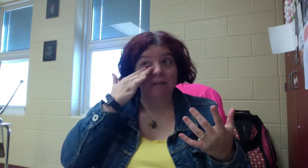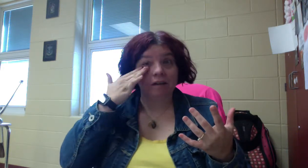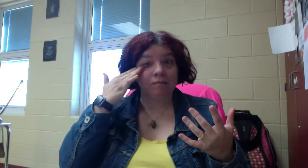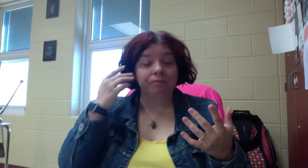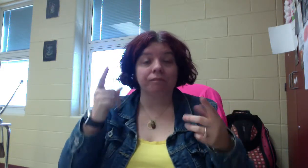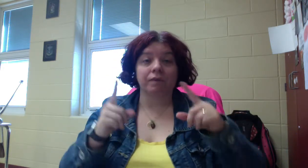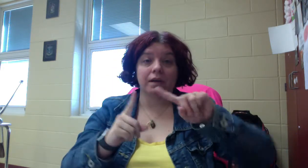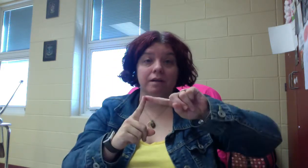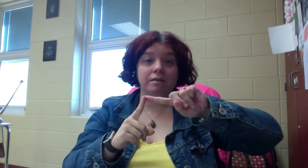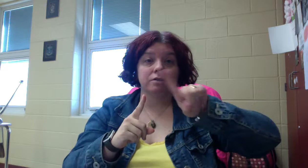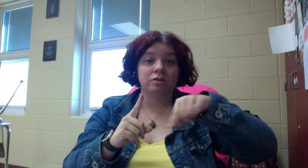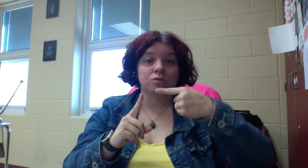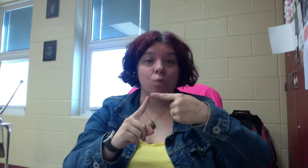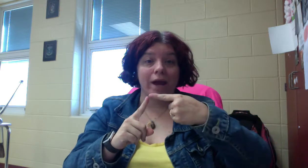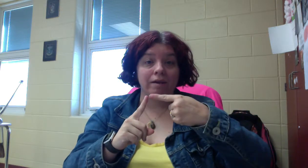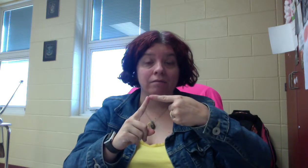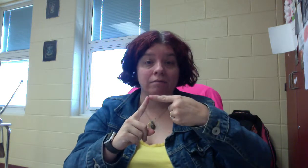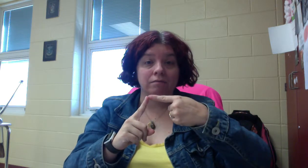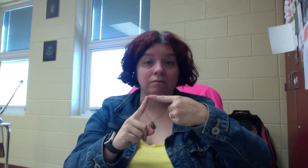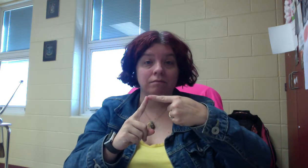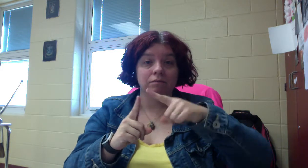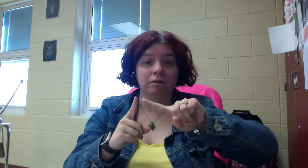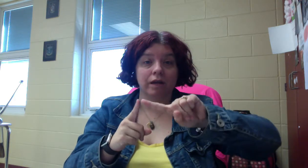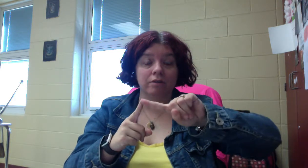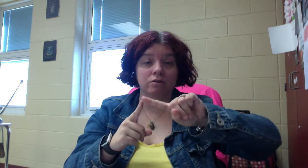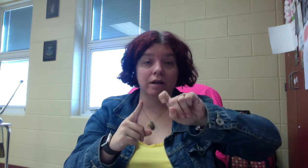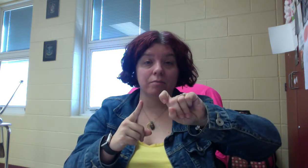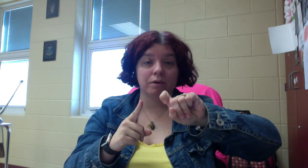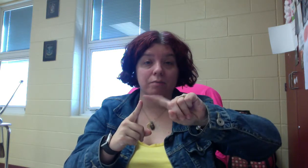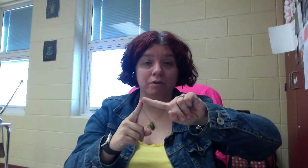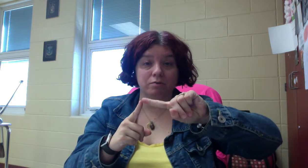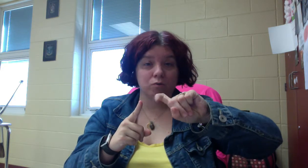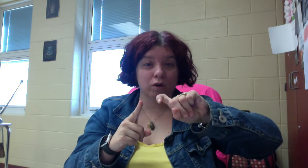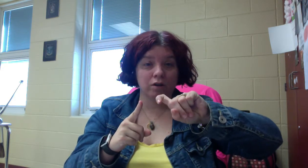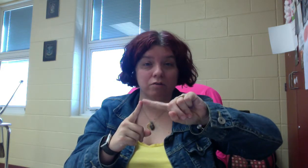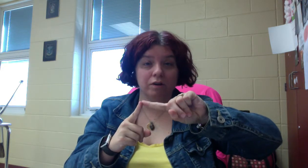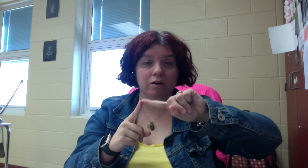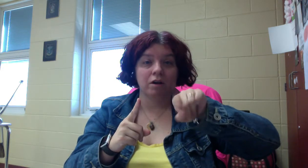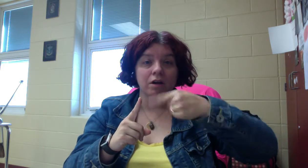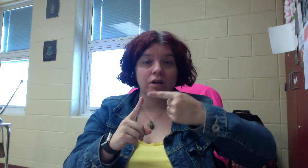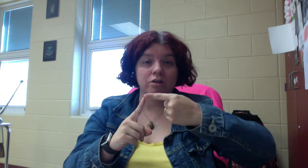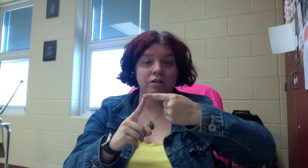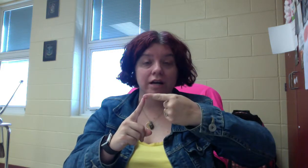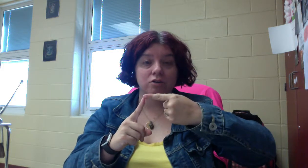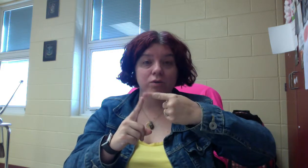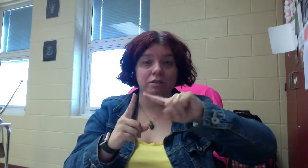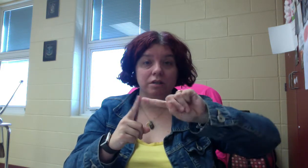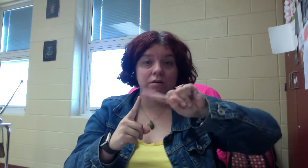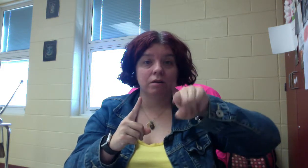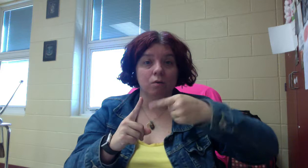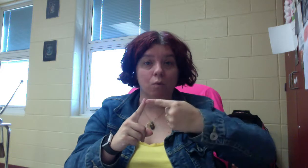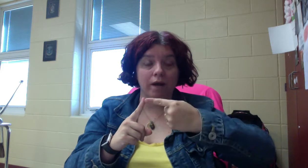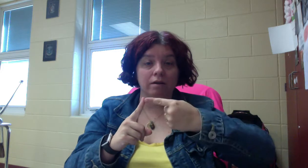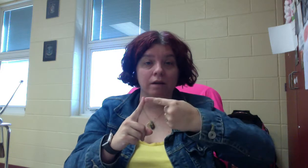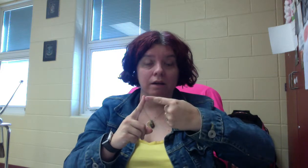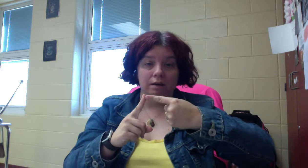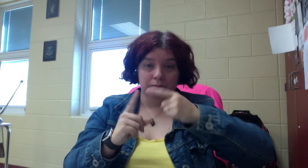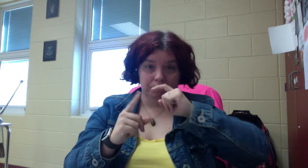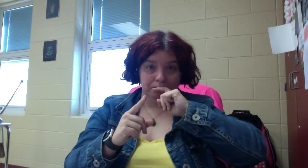seen is just when. Okay, so you're not really crooking your finger. You're just kind of twisting. When.